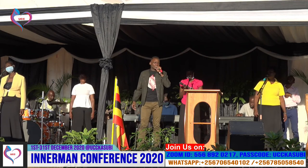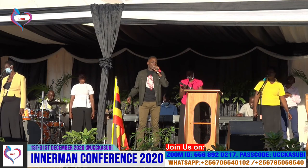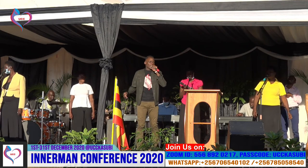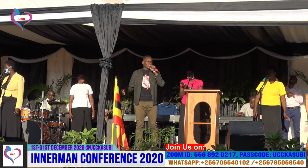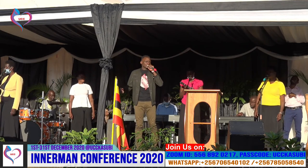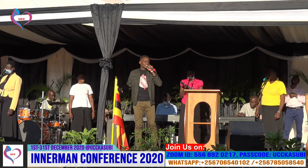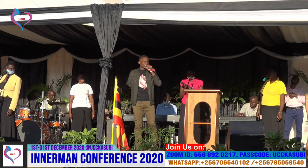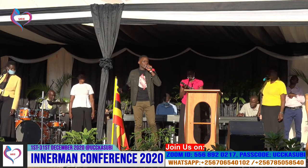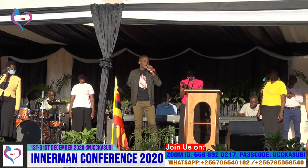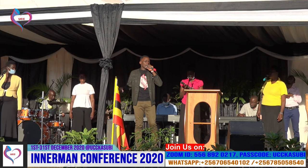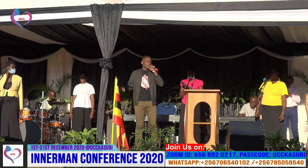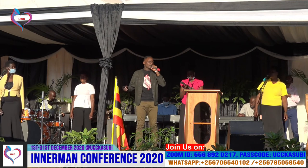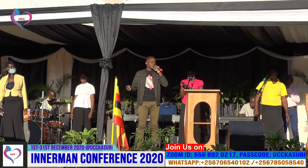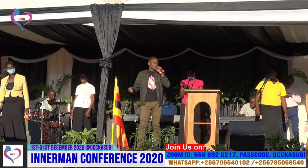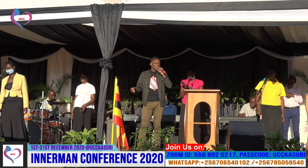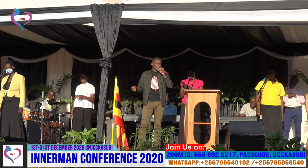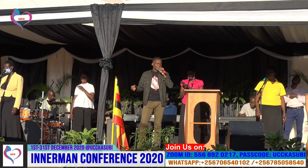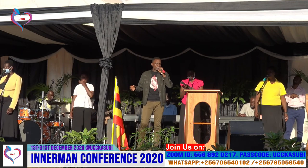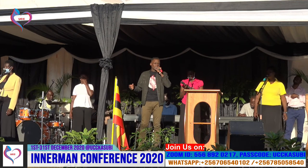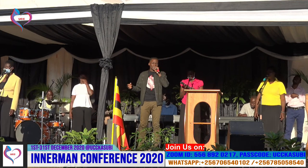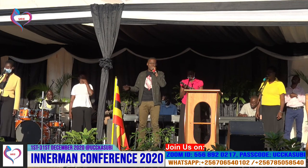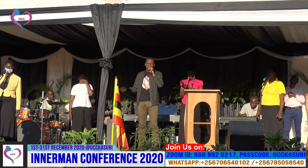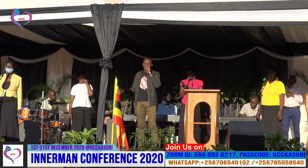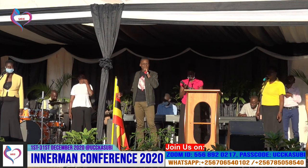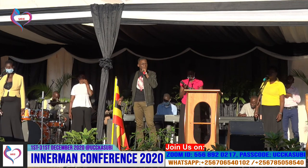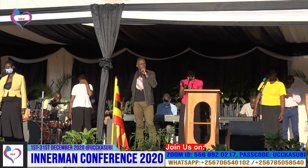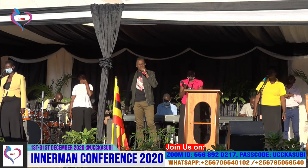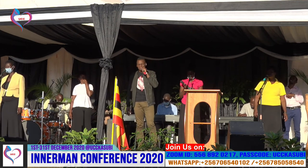Afayo jendinga kwe.